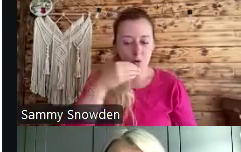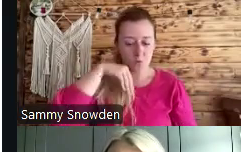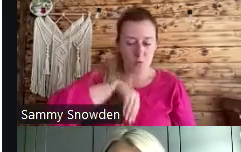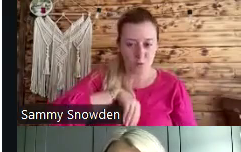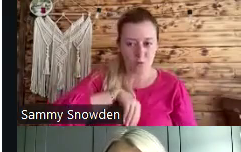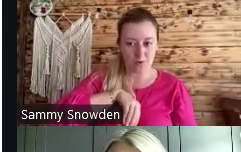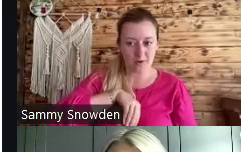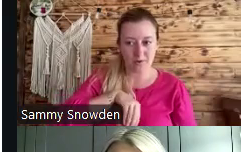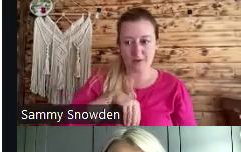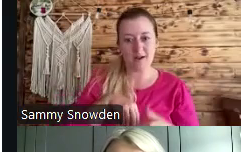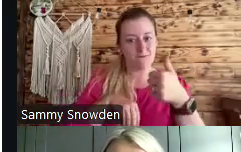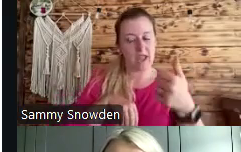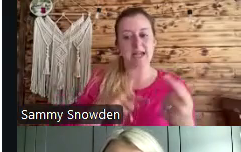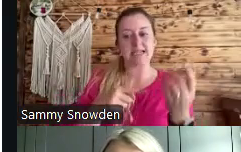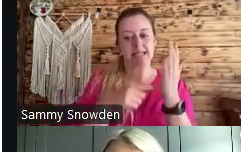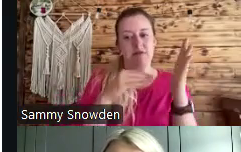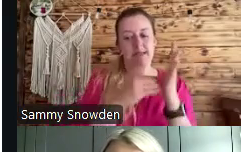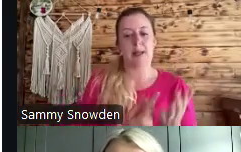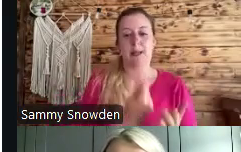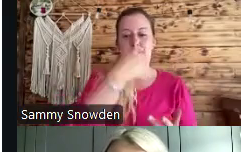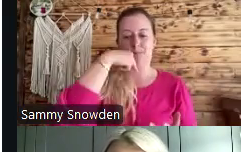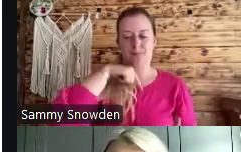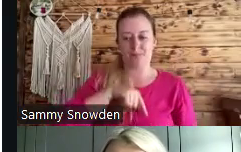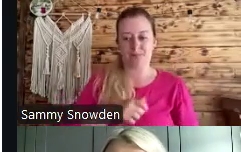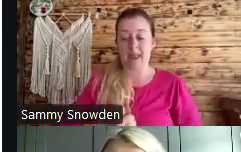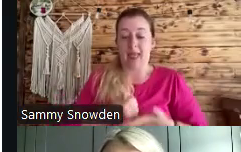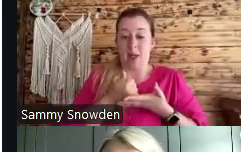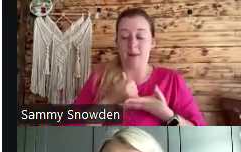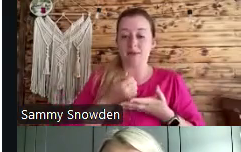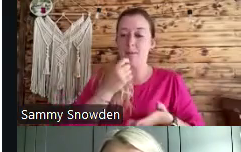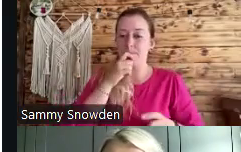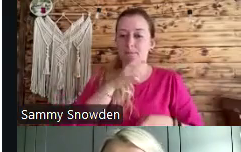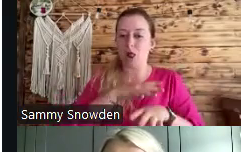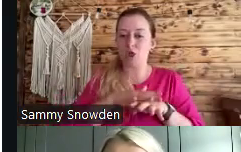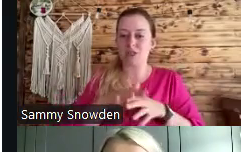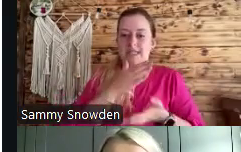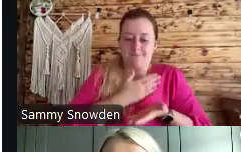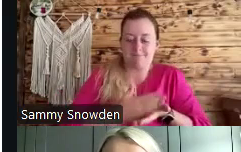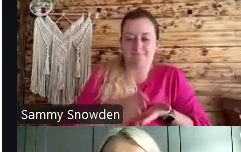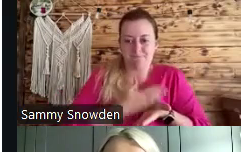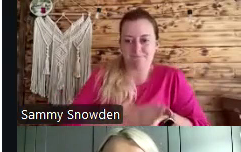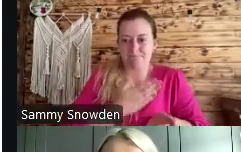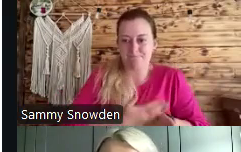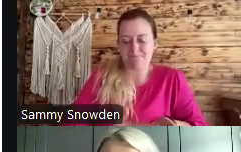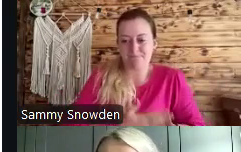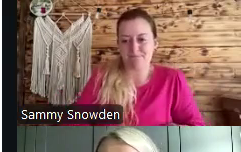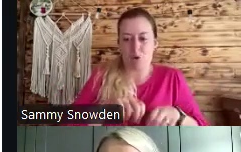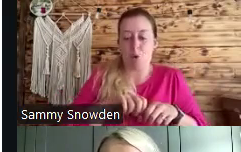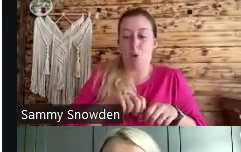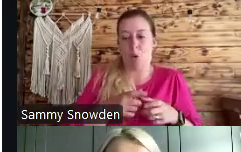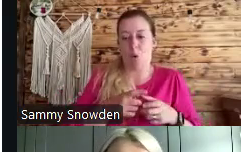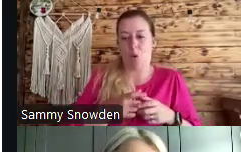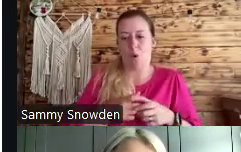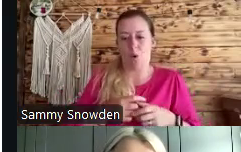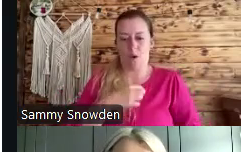how wonderful this product is. And I think everyone should be on it, whether you're a baby or a 90-year-old person. It's just, this thing in a bottle